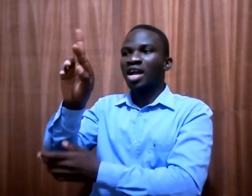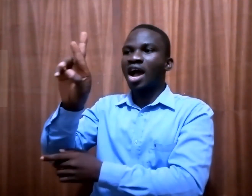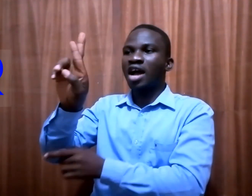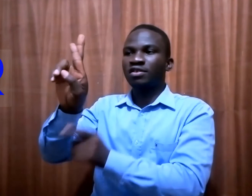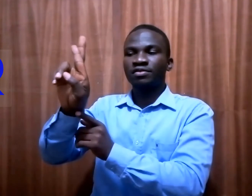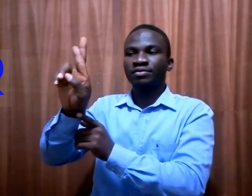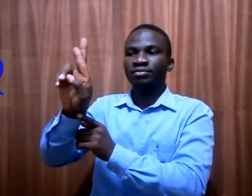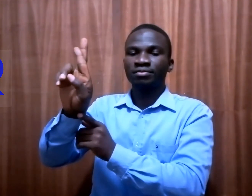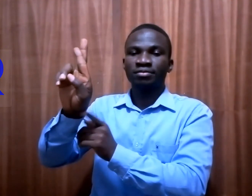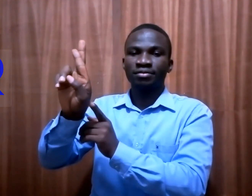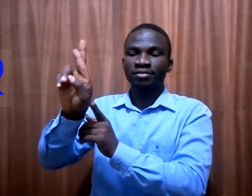R.